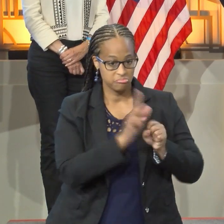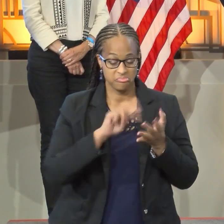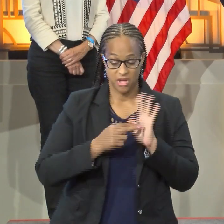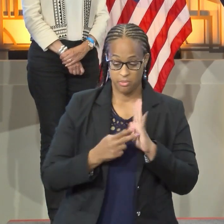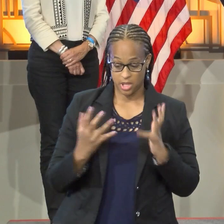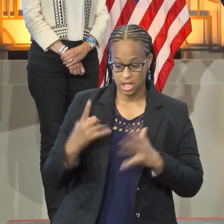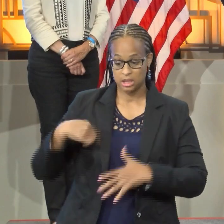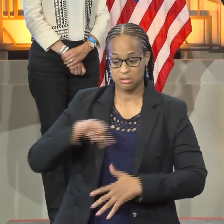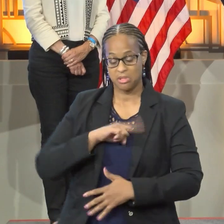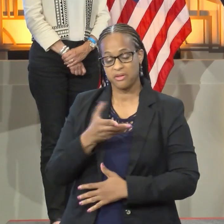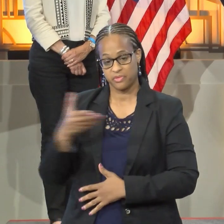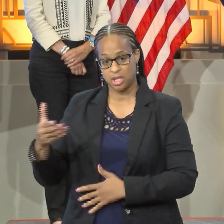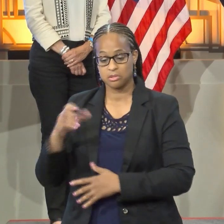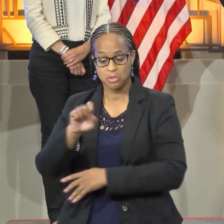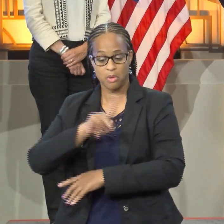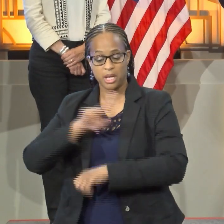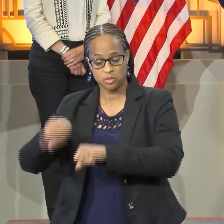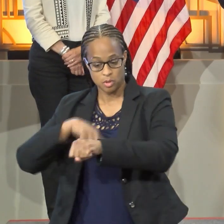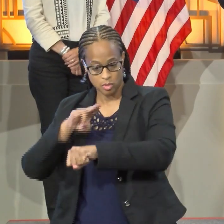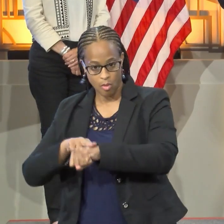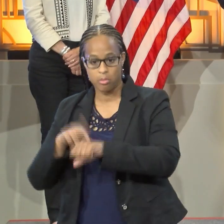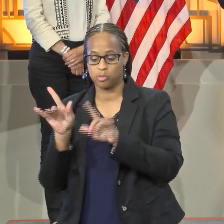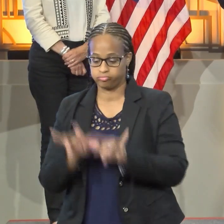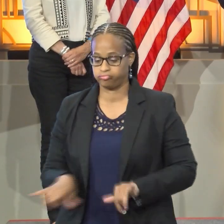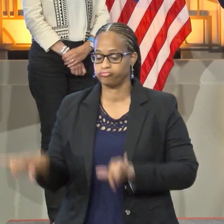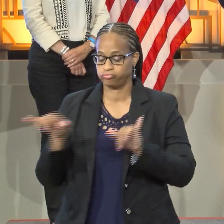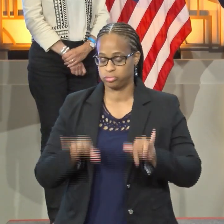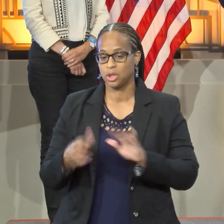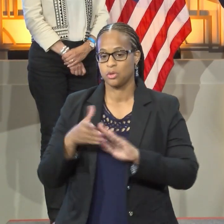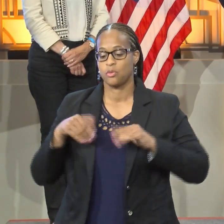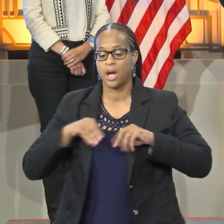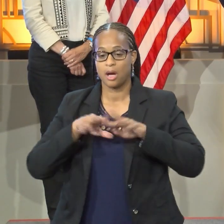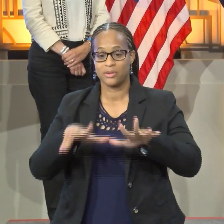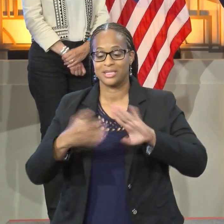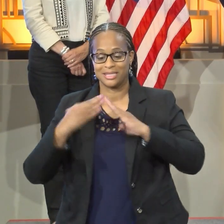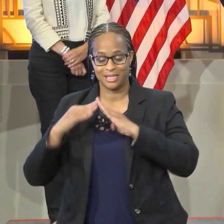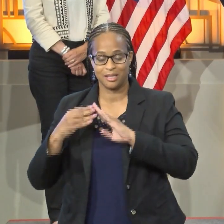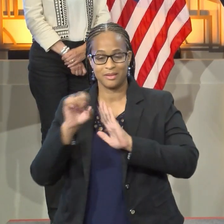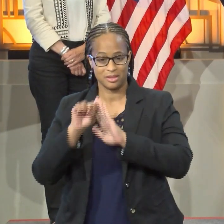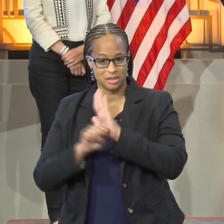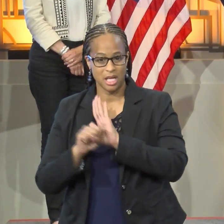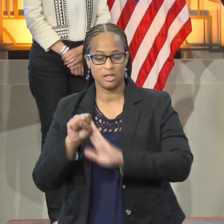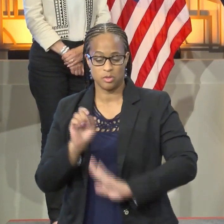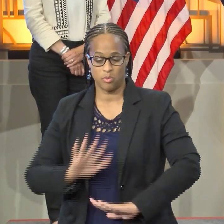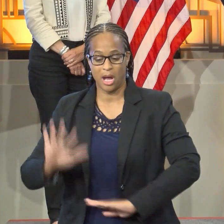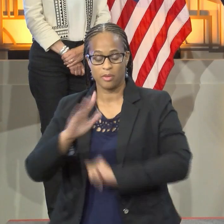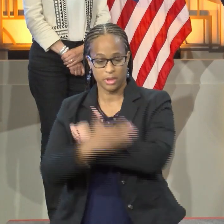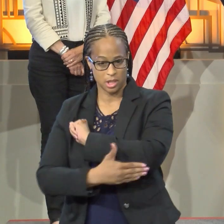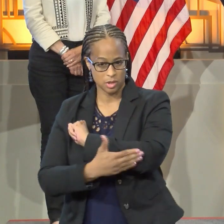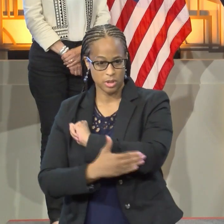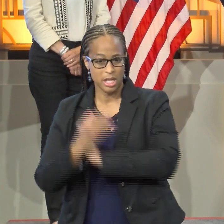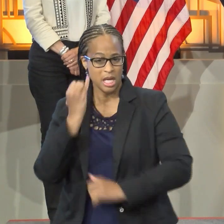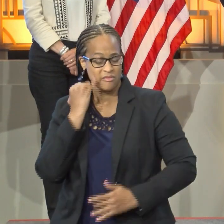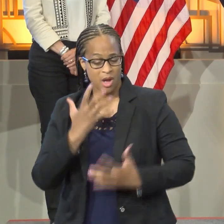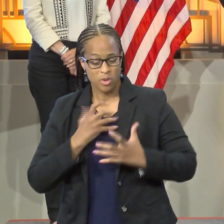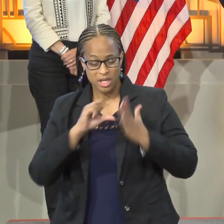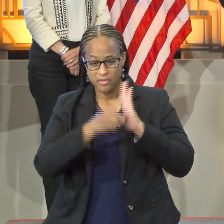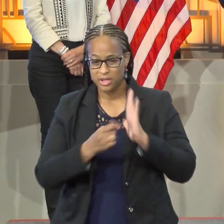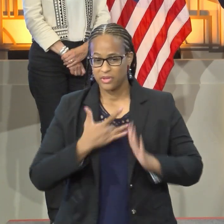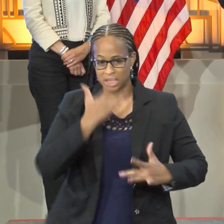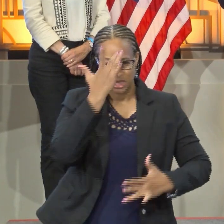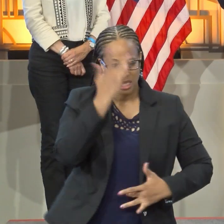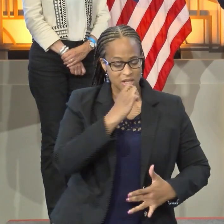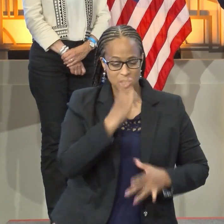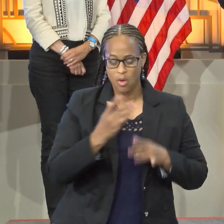things back to normal in our city, state, and throughout the country. And I want to stress to people, if you are feeling sick, do not